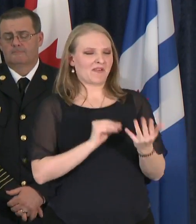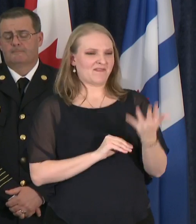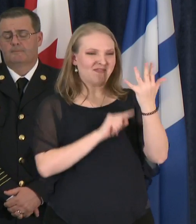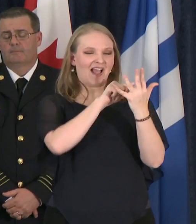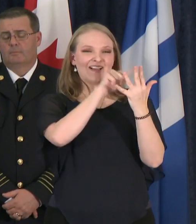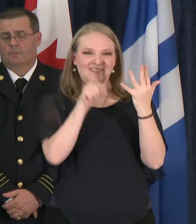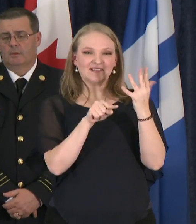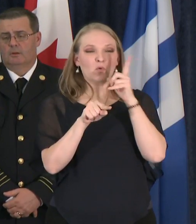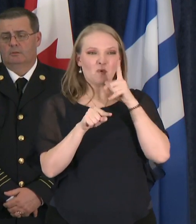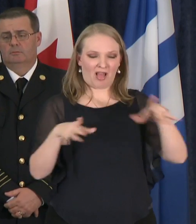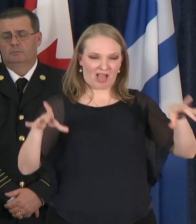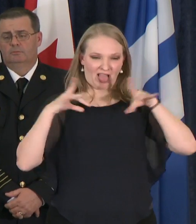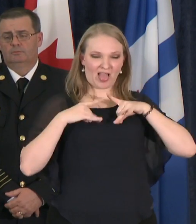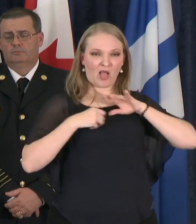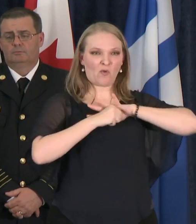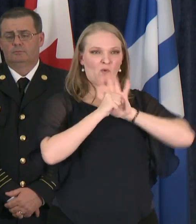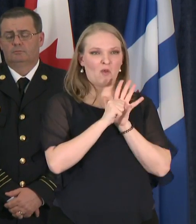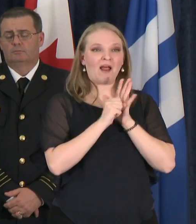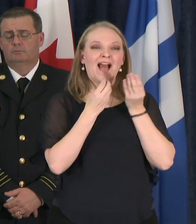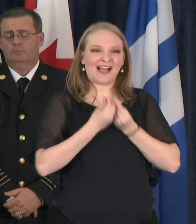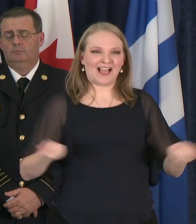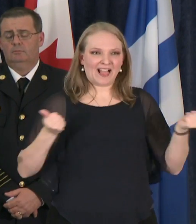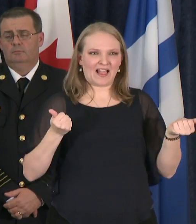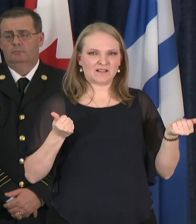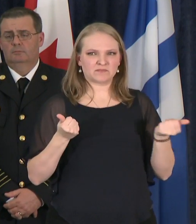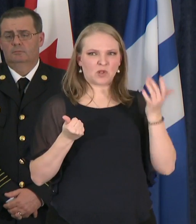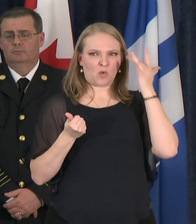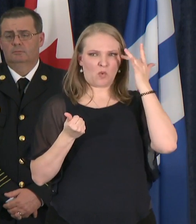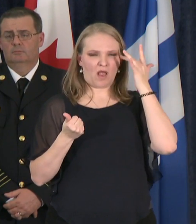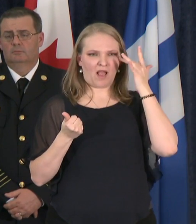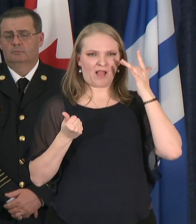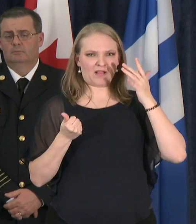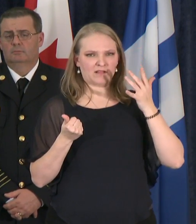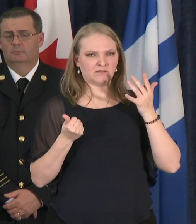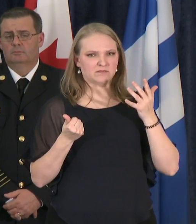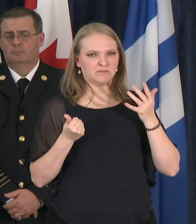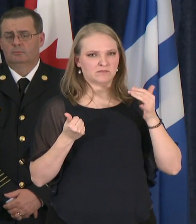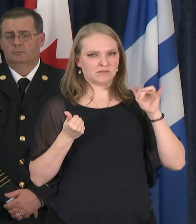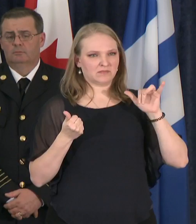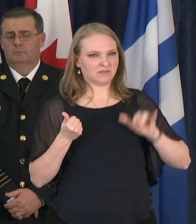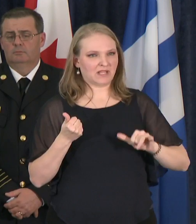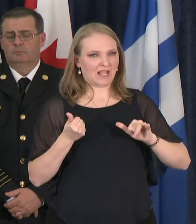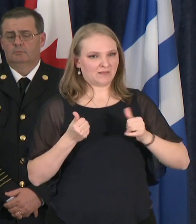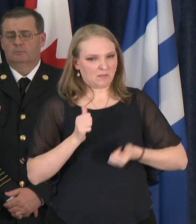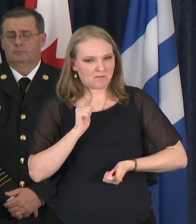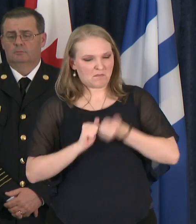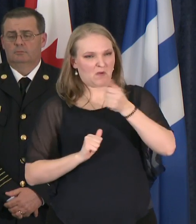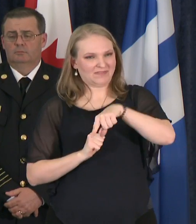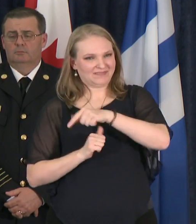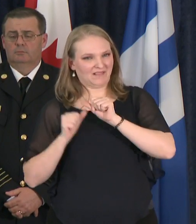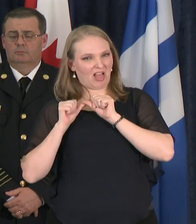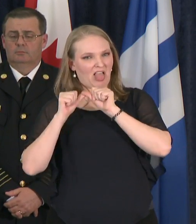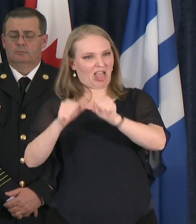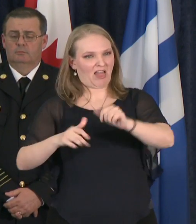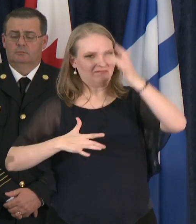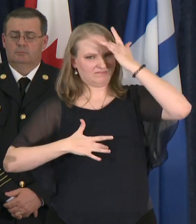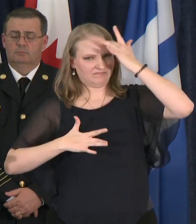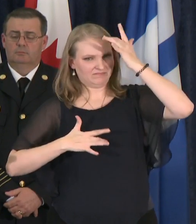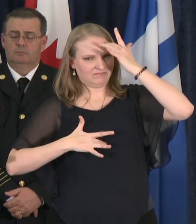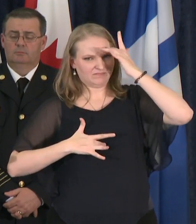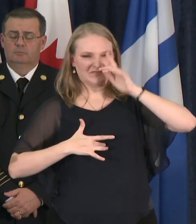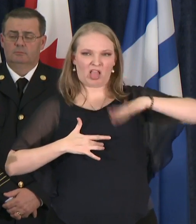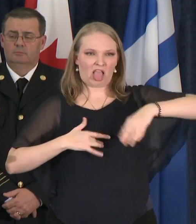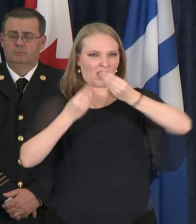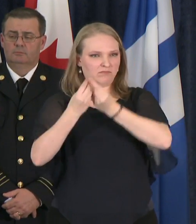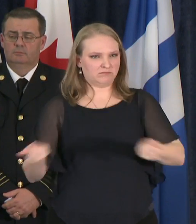wondering if you have any insight about why we seem to not be able to clear those, the vast majority of our cases. Well, I